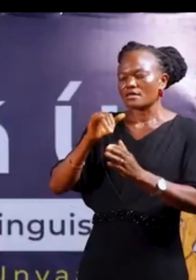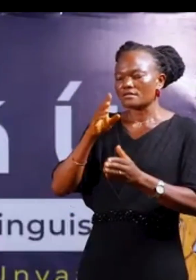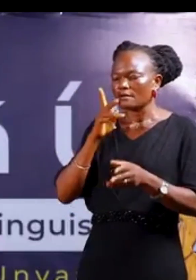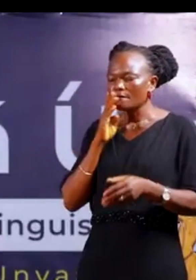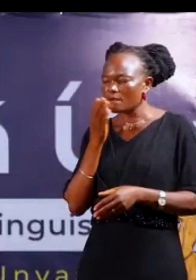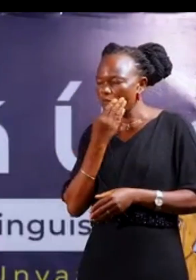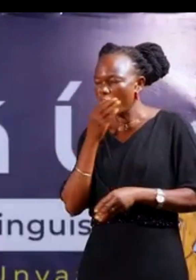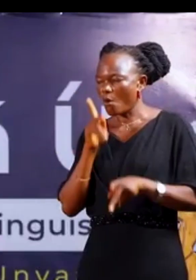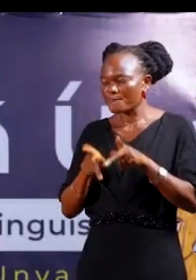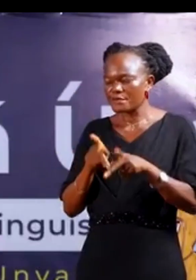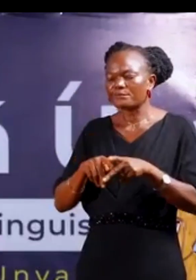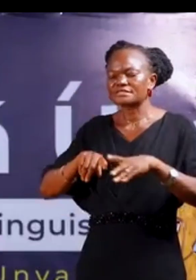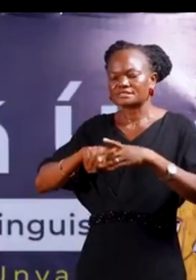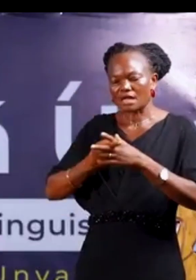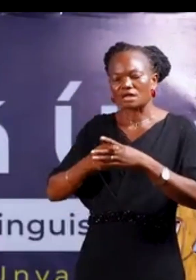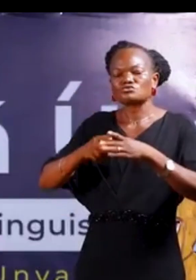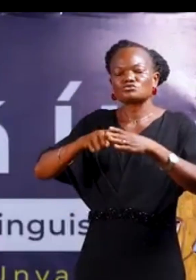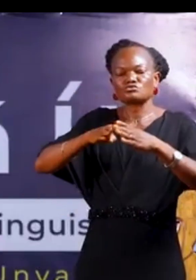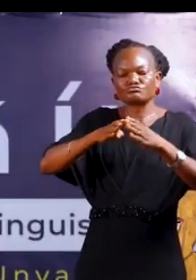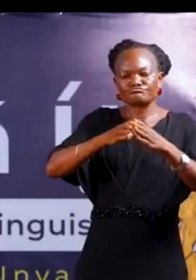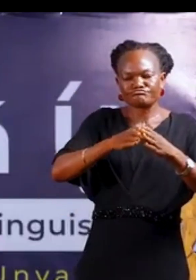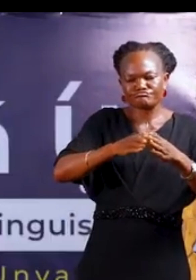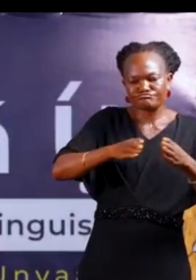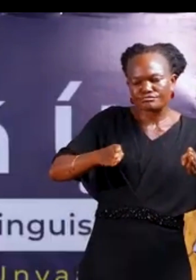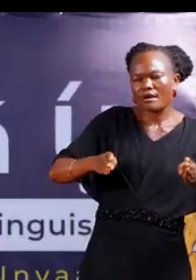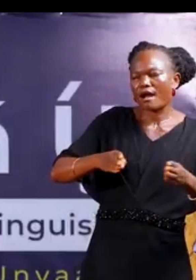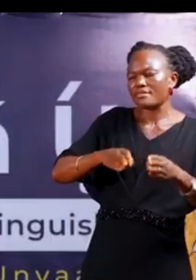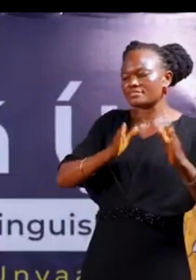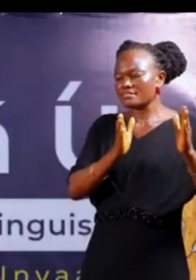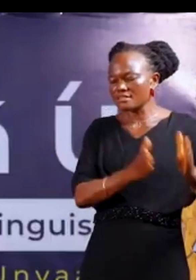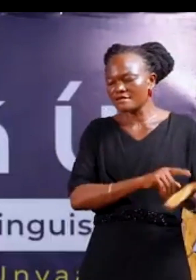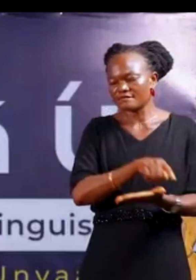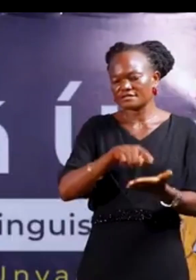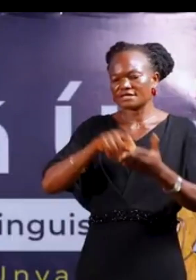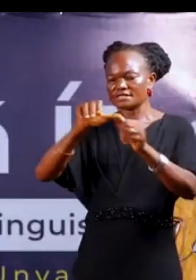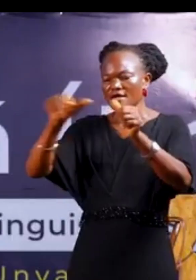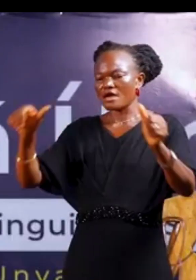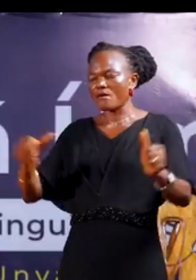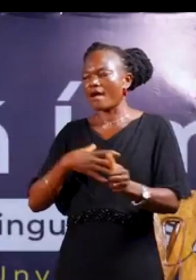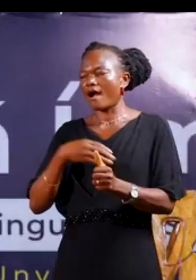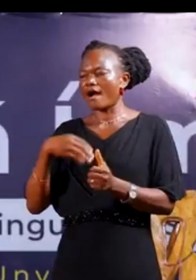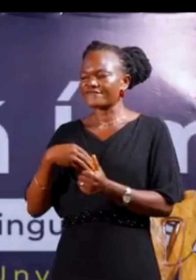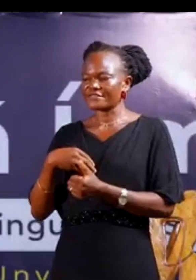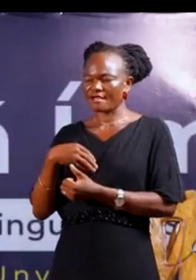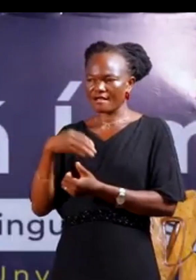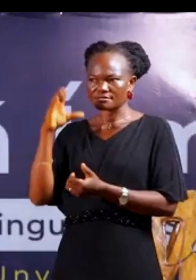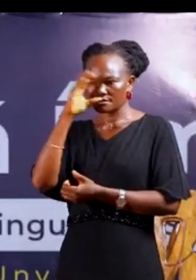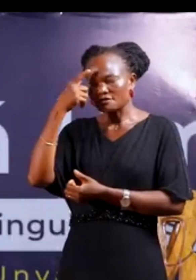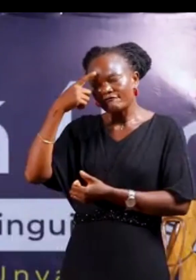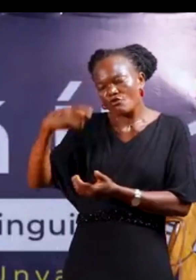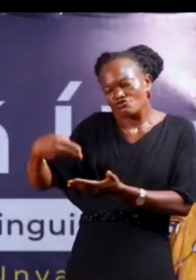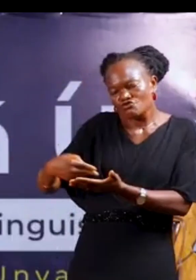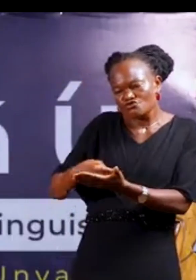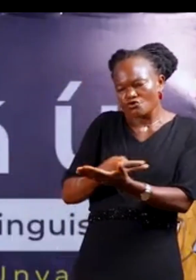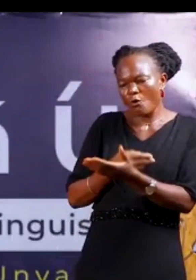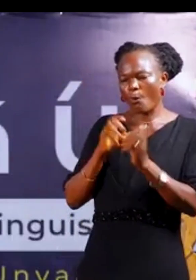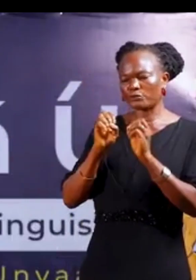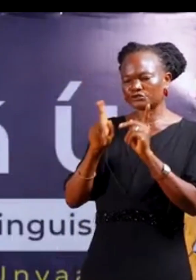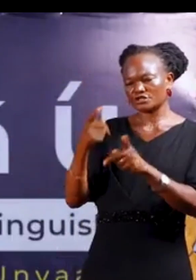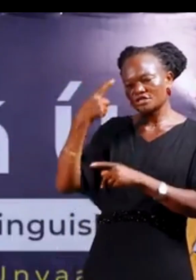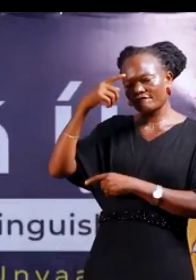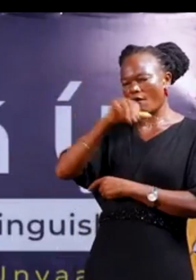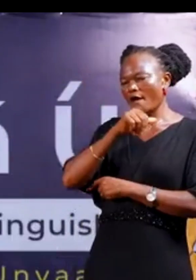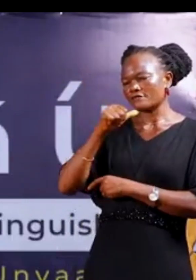people began to expand and leave this area as they seek new opportunities for agriculture